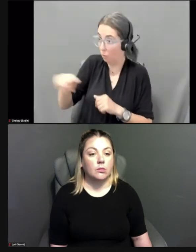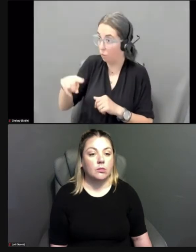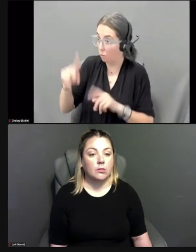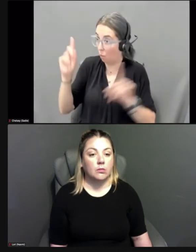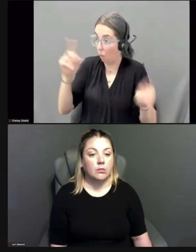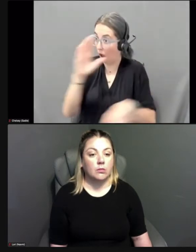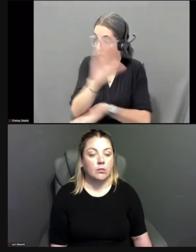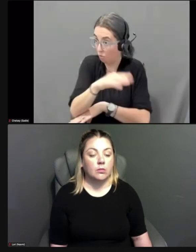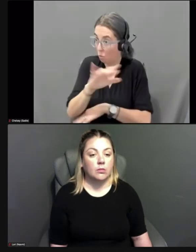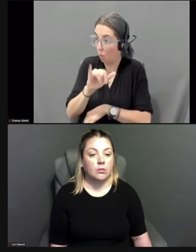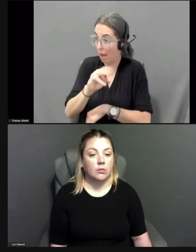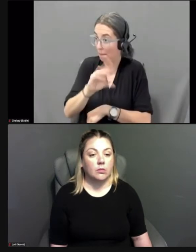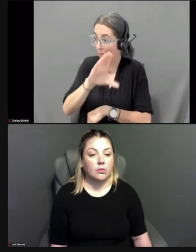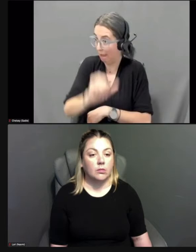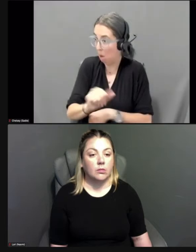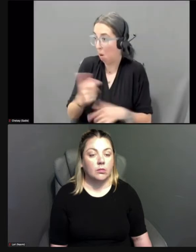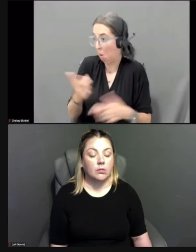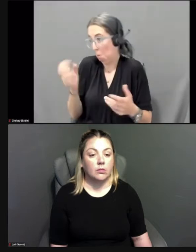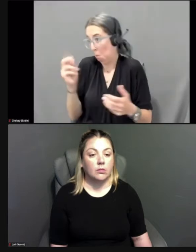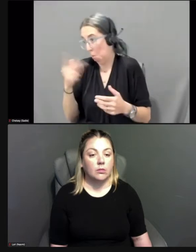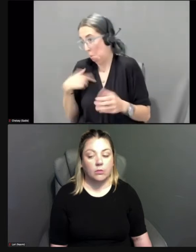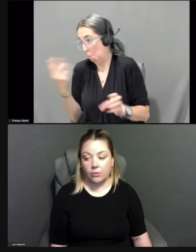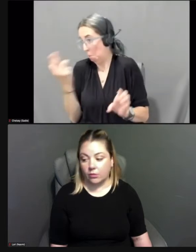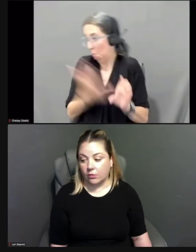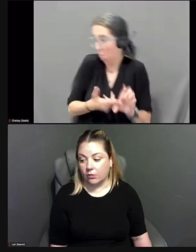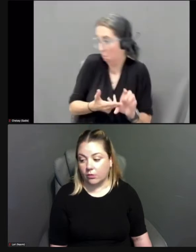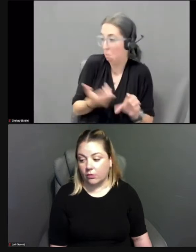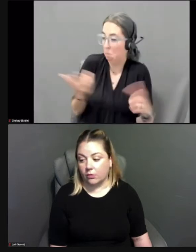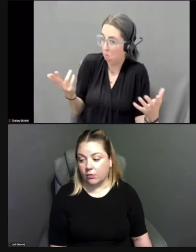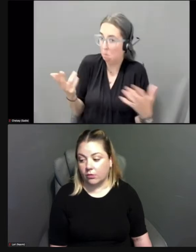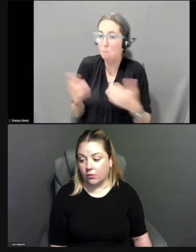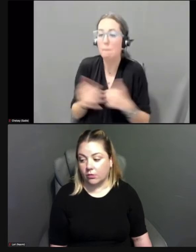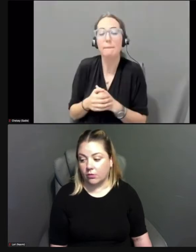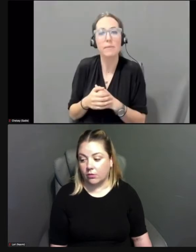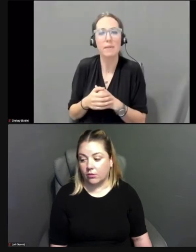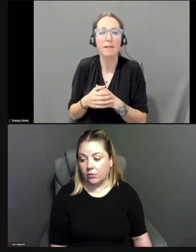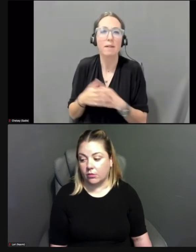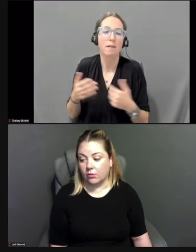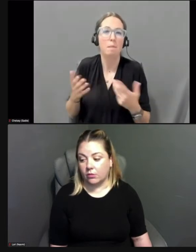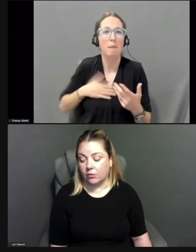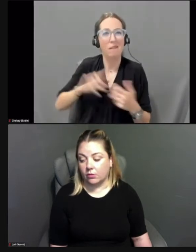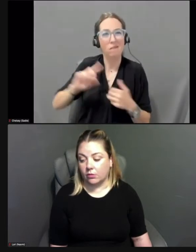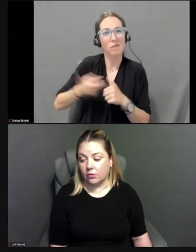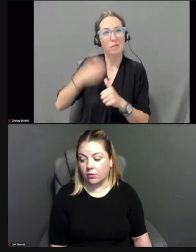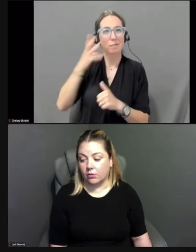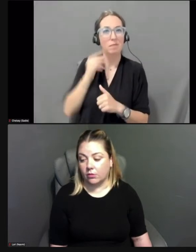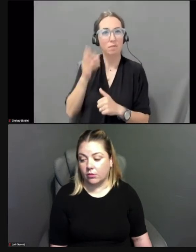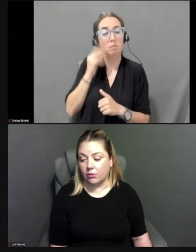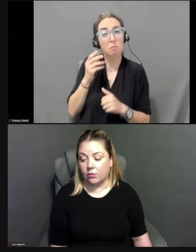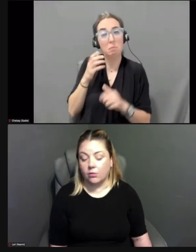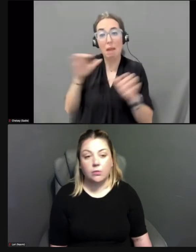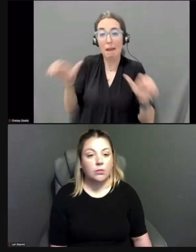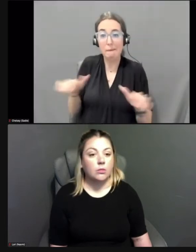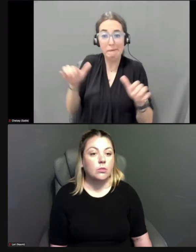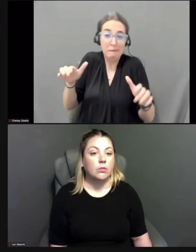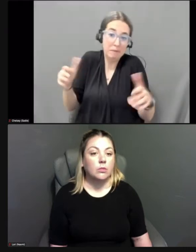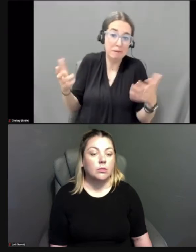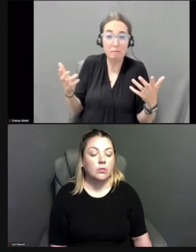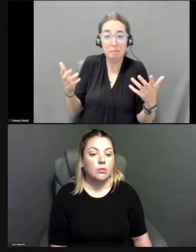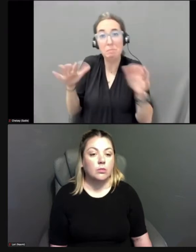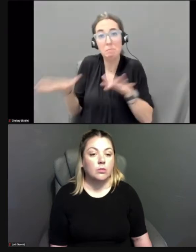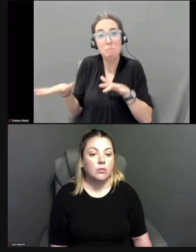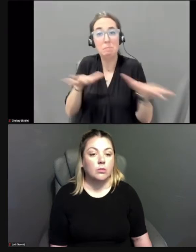we're going to go run around the track or something like that. Like it initially started out as just kind of an activity or a thing to do, and